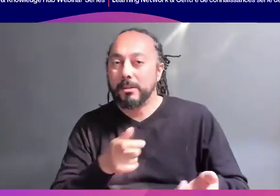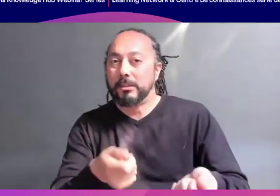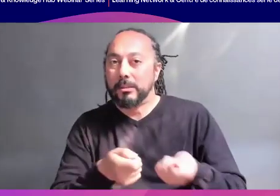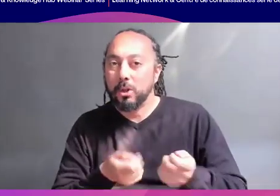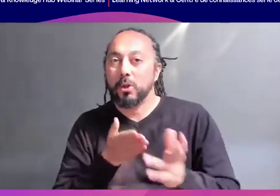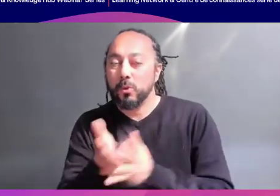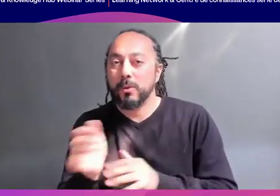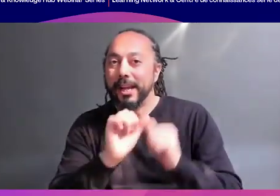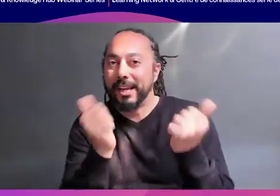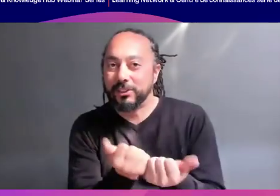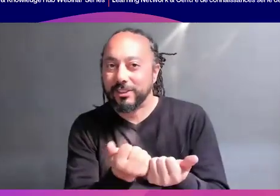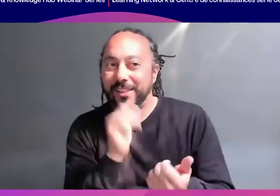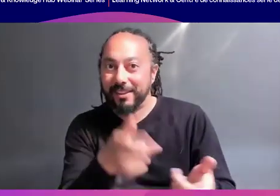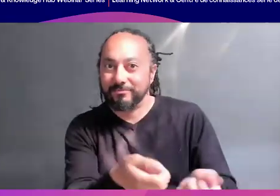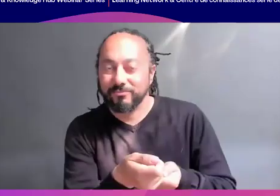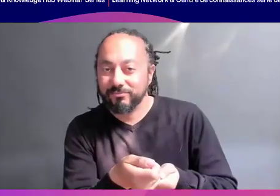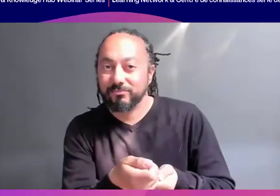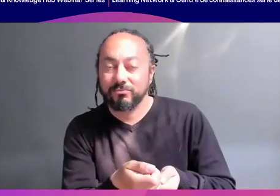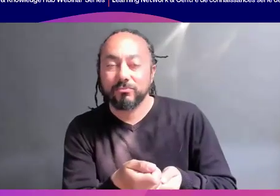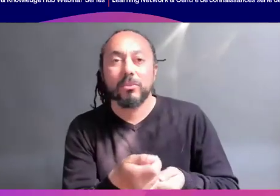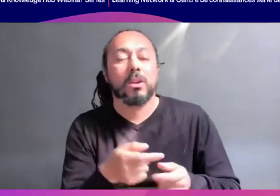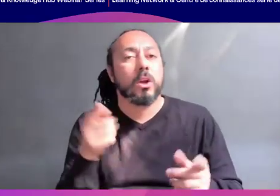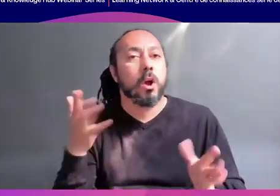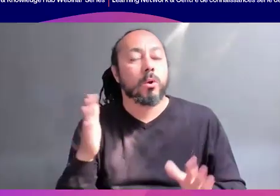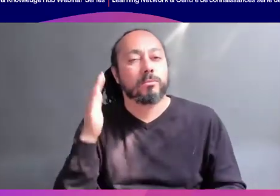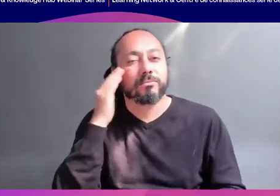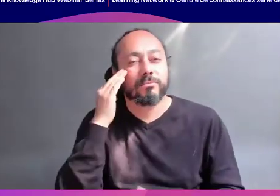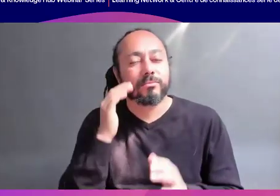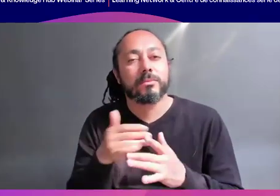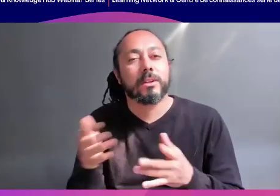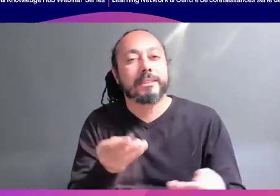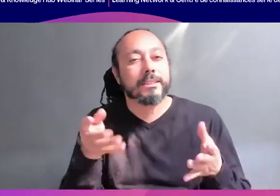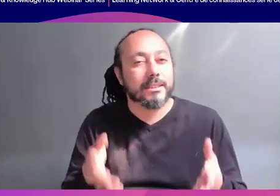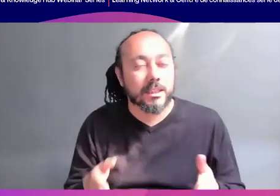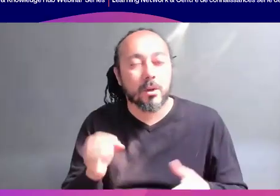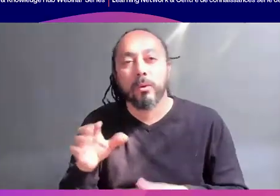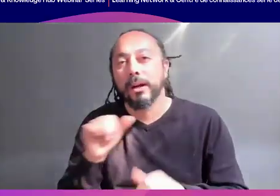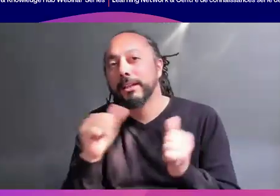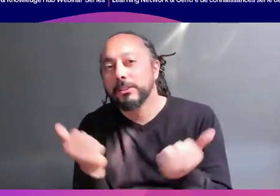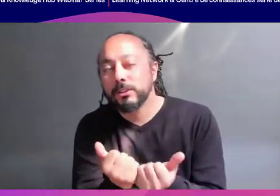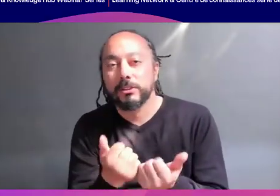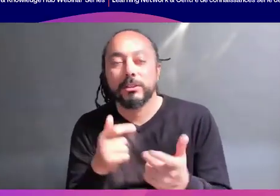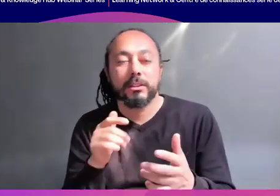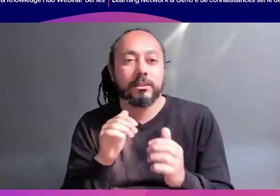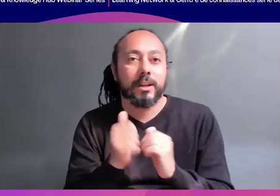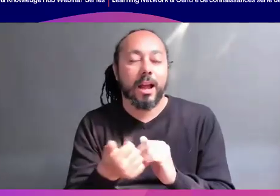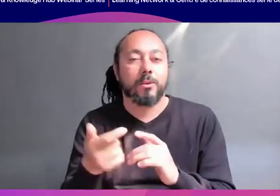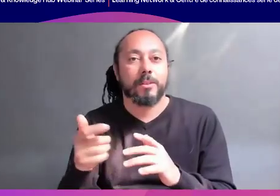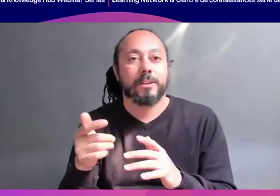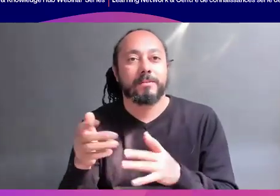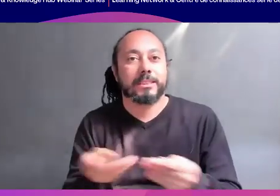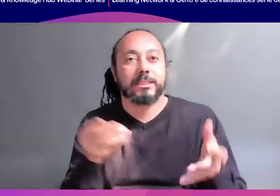they already have some familiarity with the potential facilitator, or at least the agency that the facilitator is working